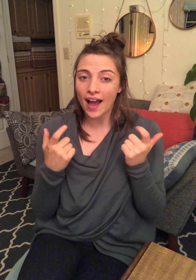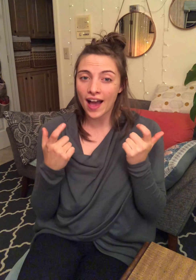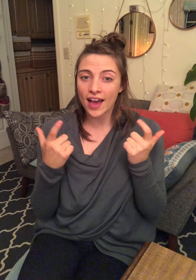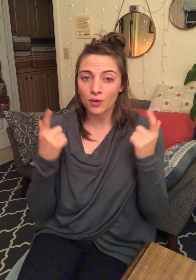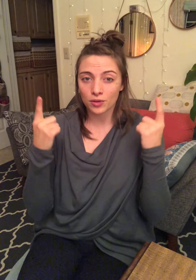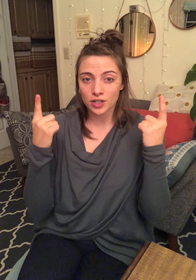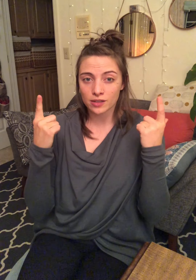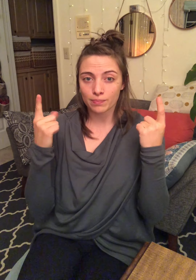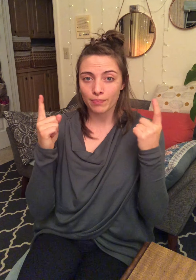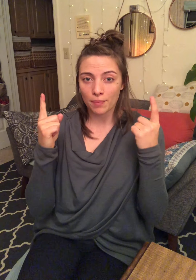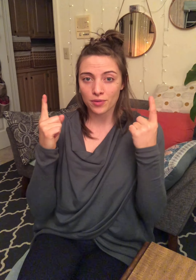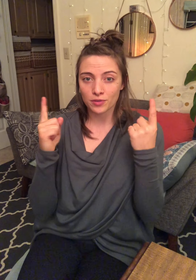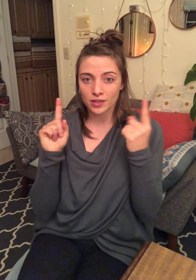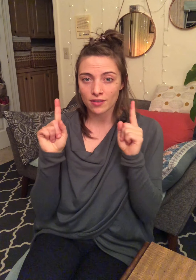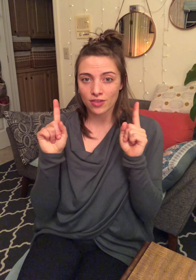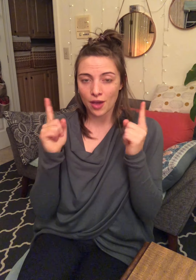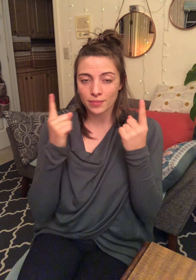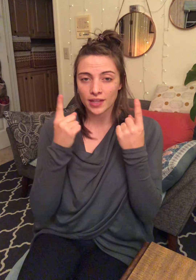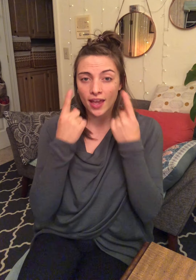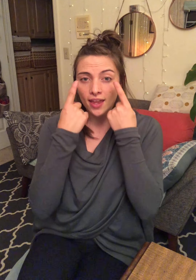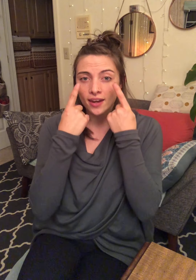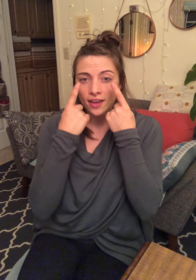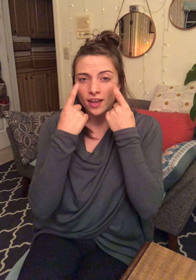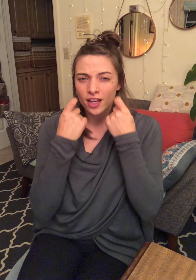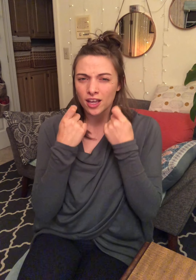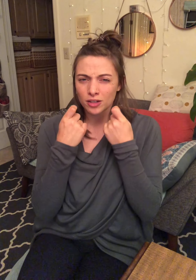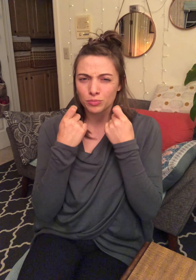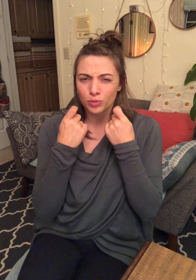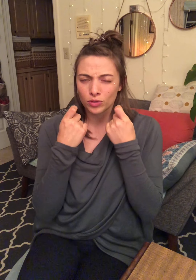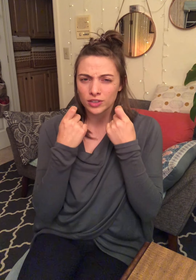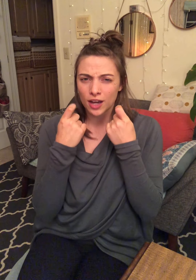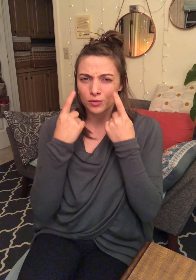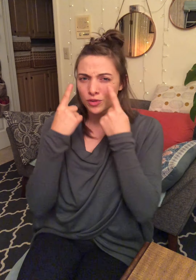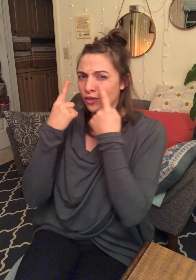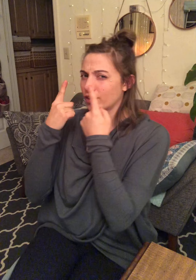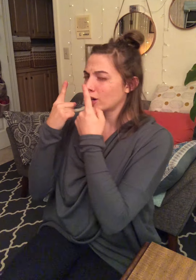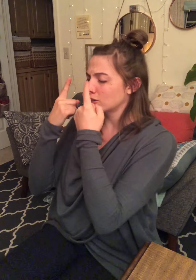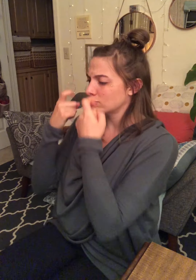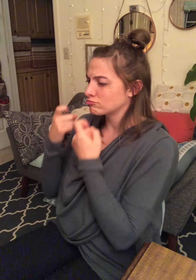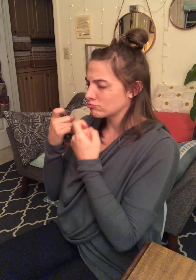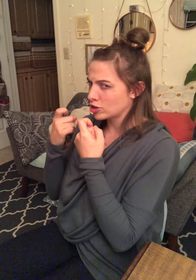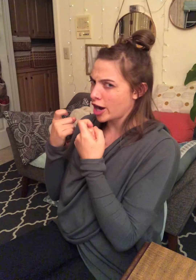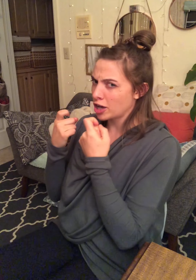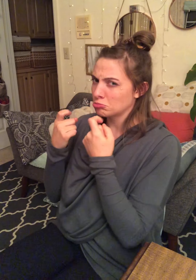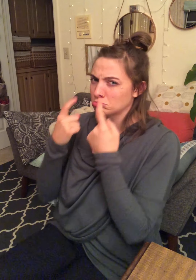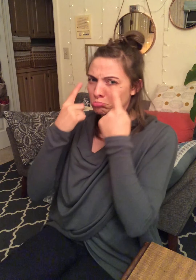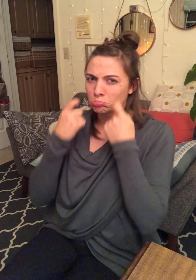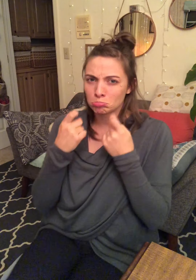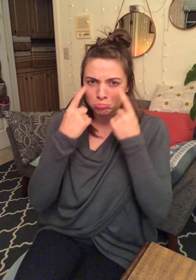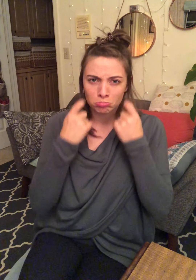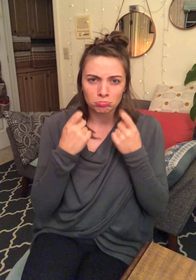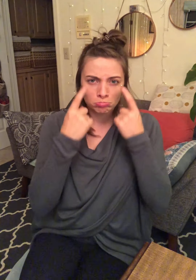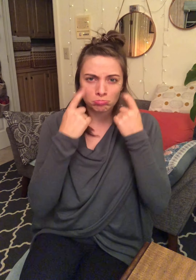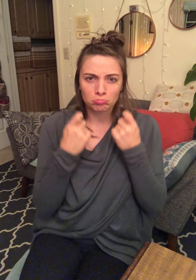Cry, we'll just pop those thumbs in and pull down with our fingers. Cry. Like